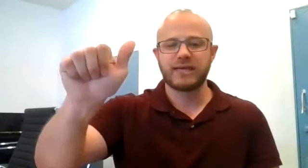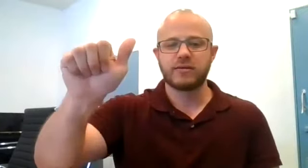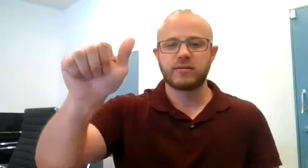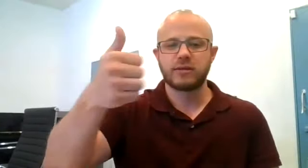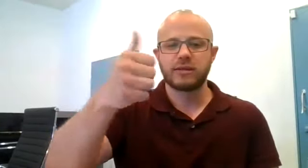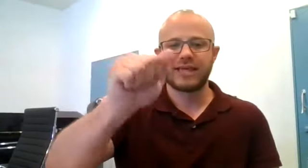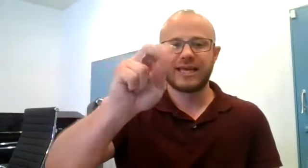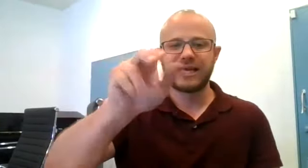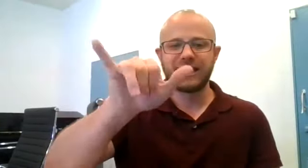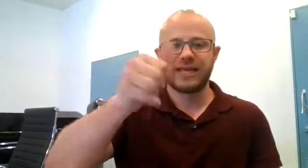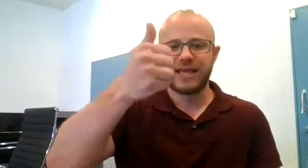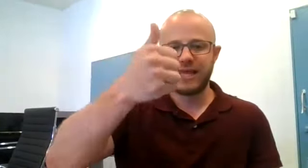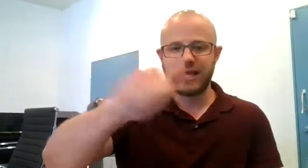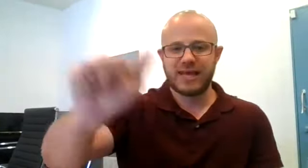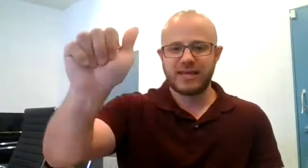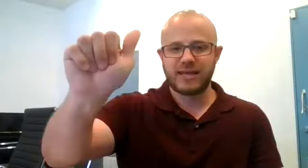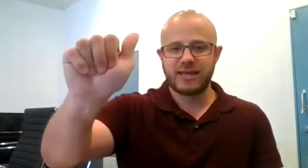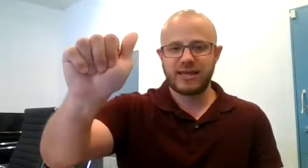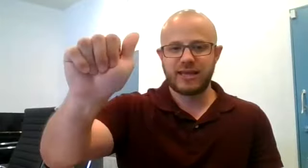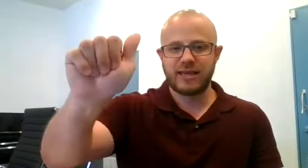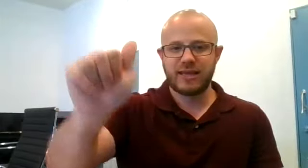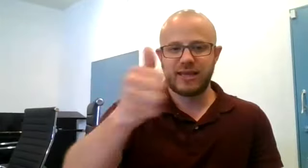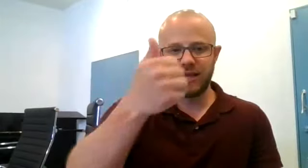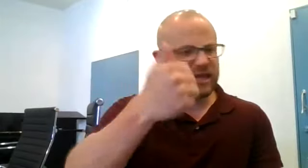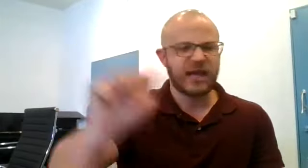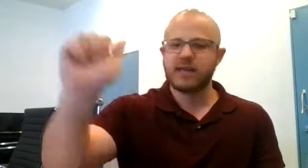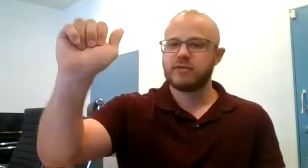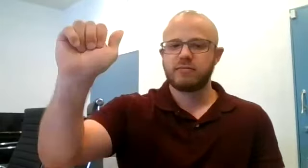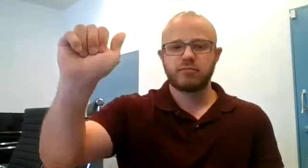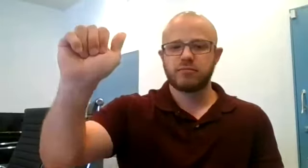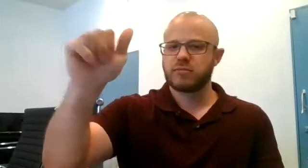This is any, A-N-Y, any.